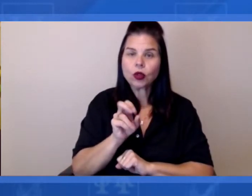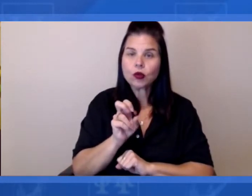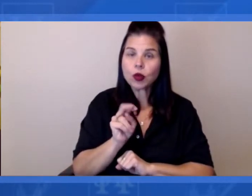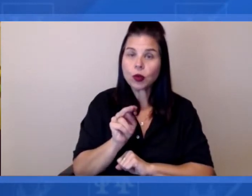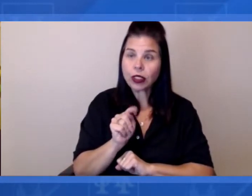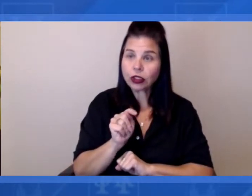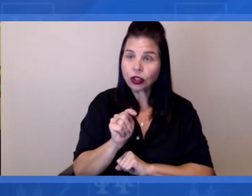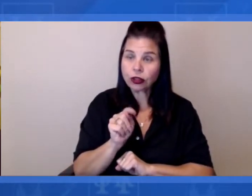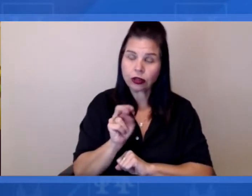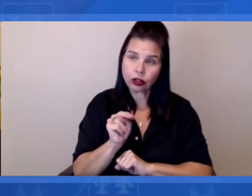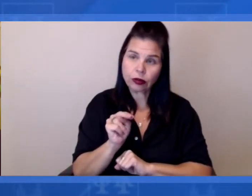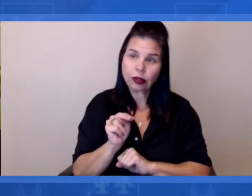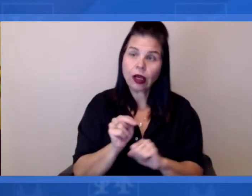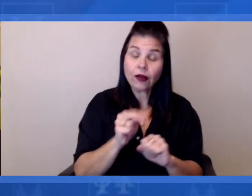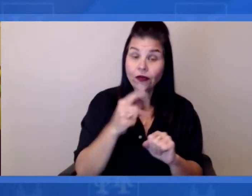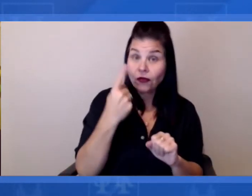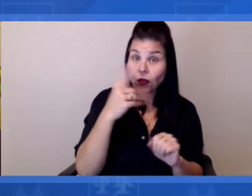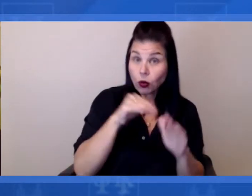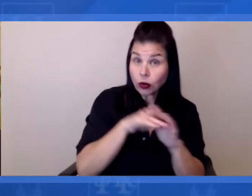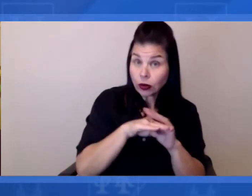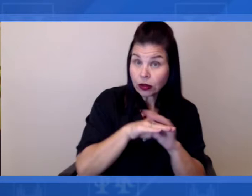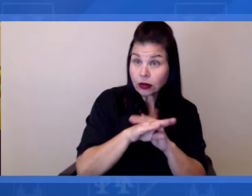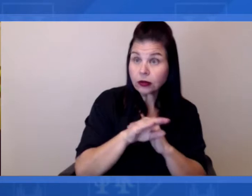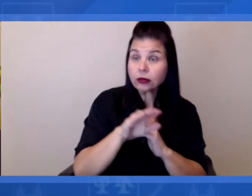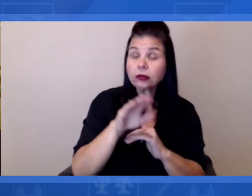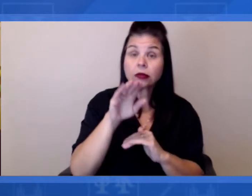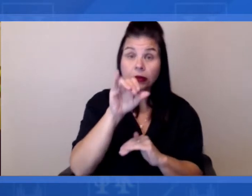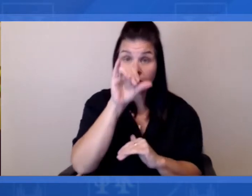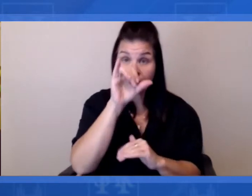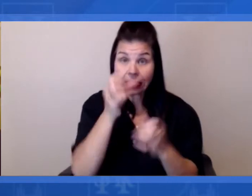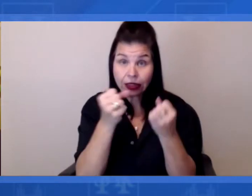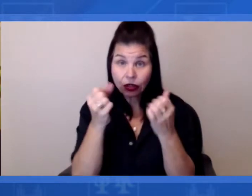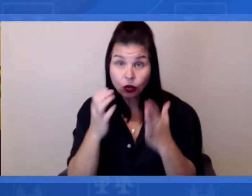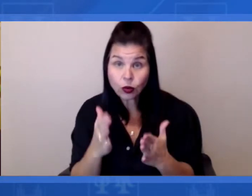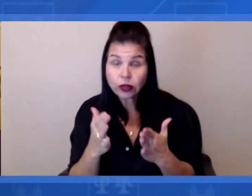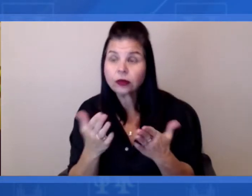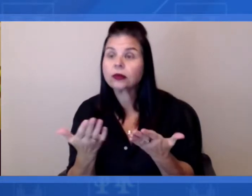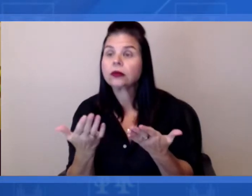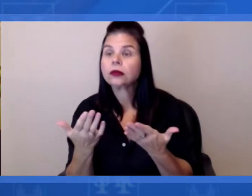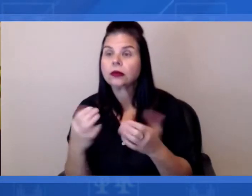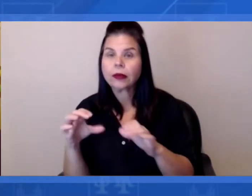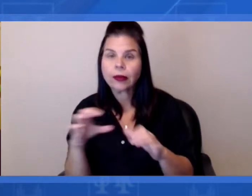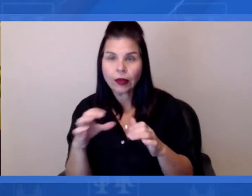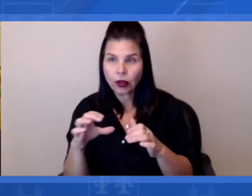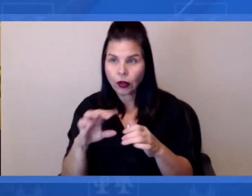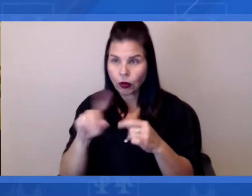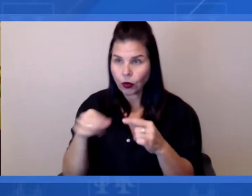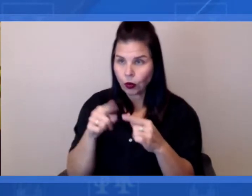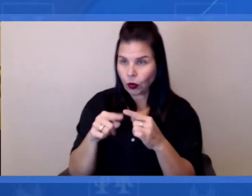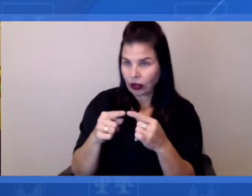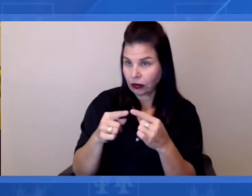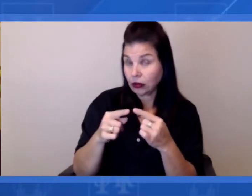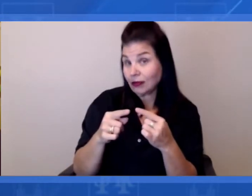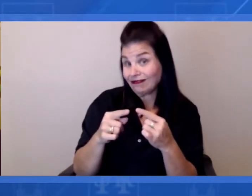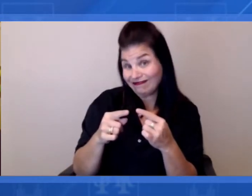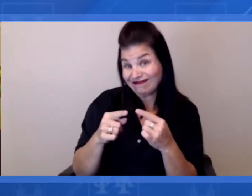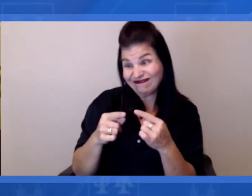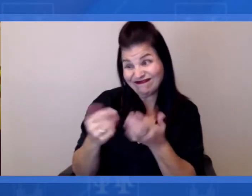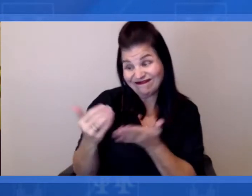taxi drivers who were active during the pandemic, while the incentive program wasn't supporting them.